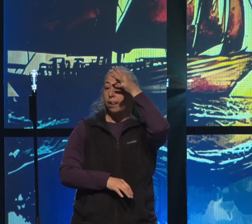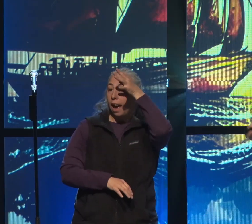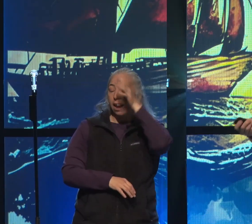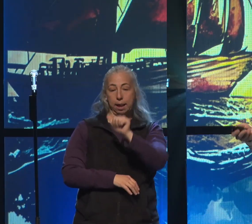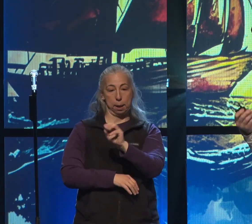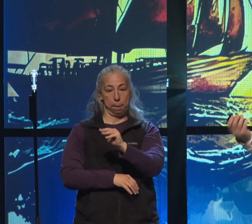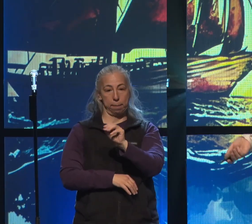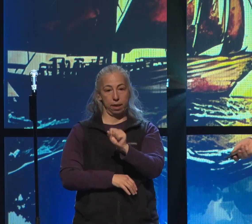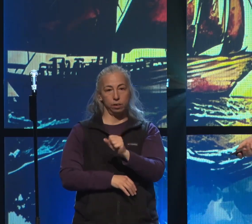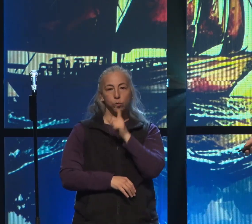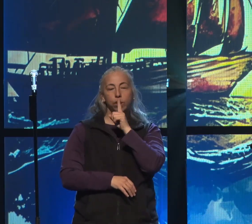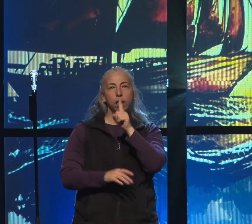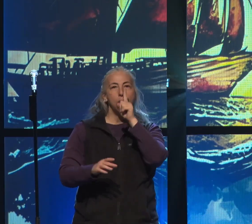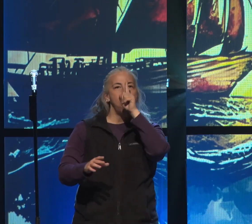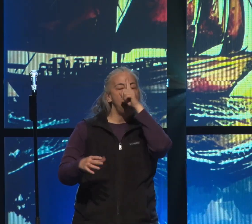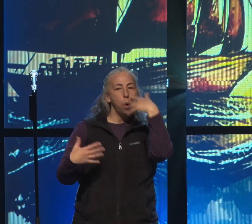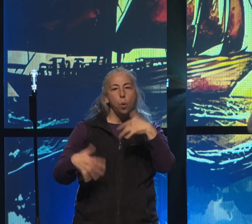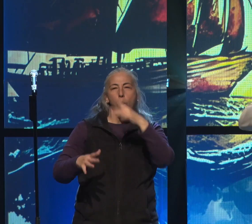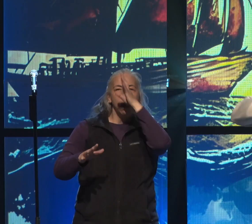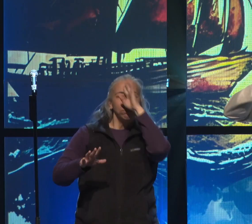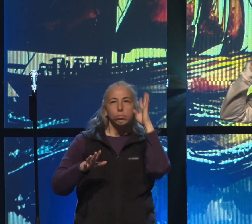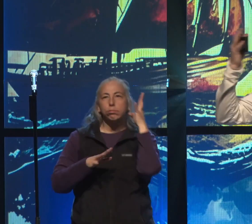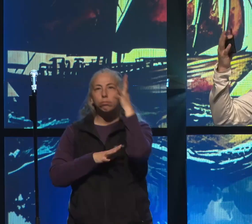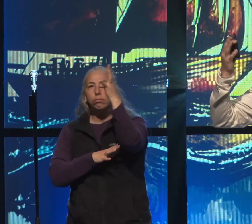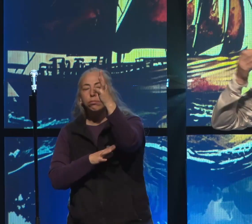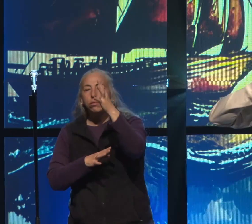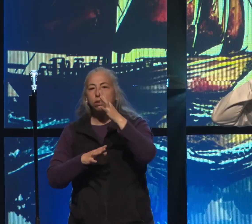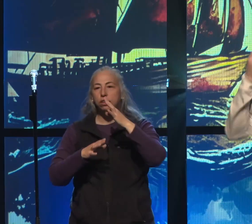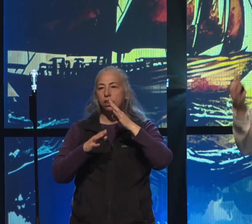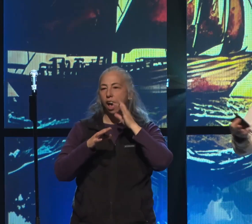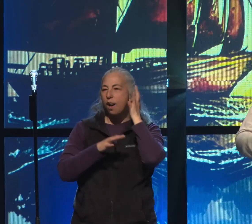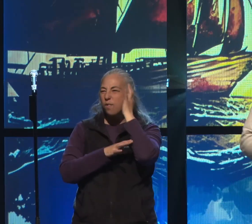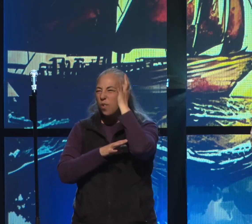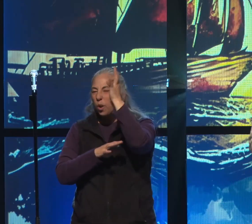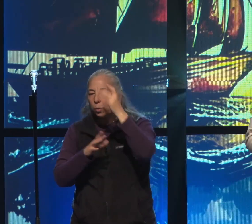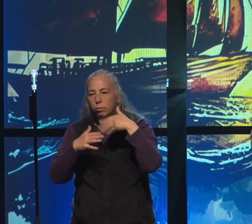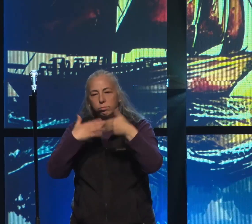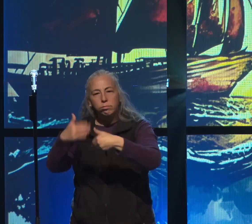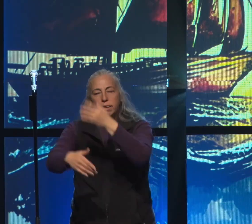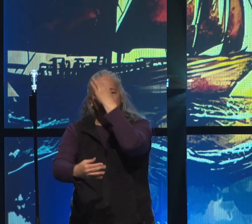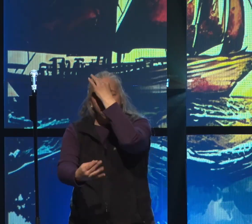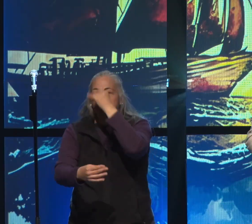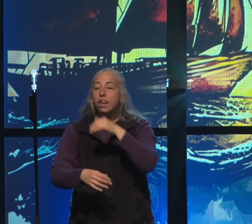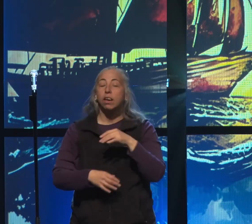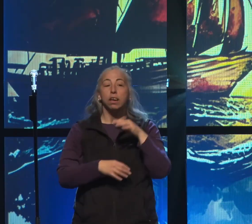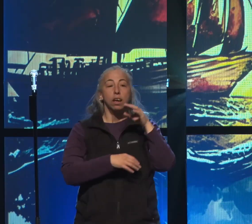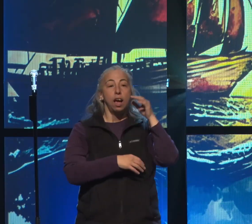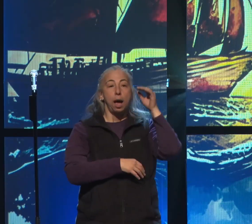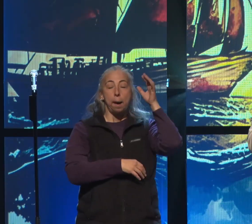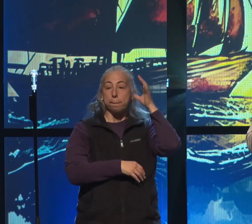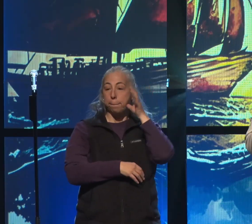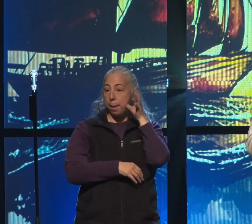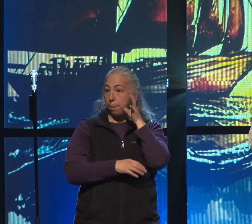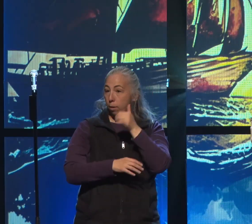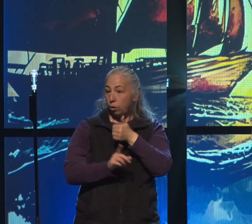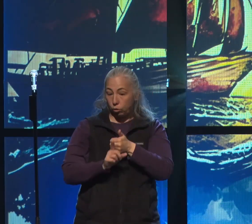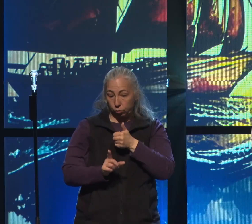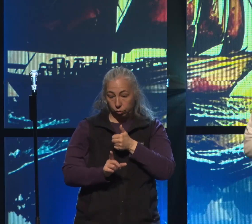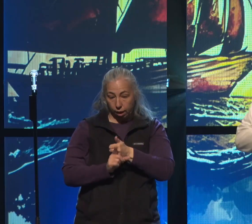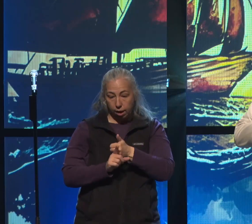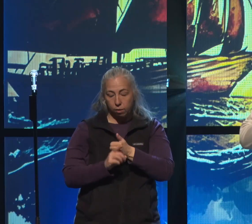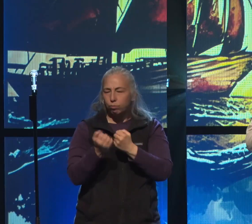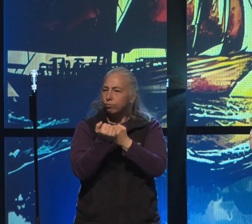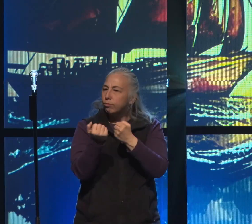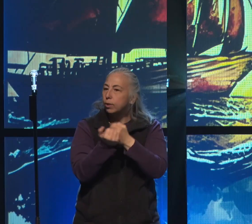he was a transcendentalist thinker, right? And that he just loved to think about things. He was an educator. Her mother, Abigail, was an advocate for